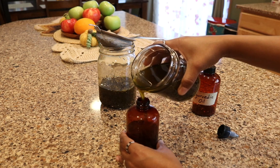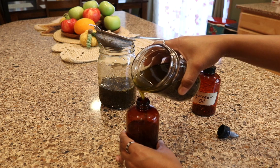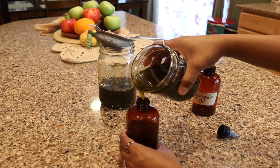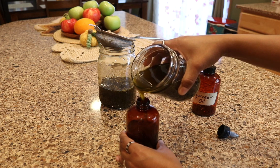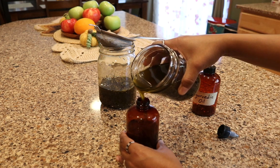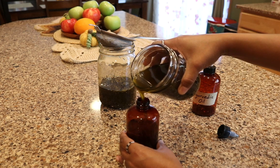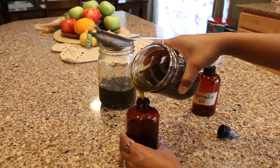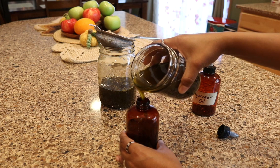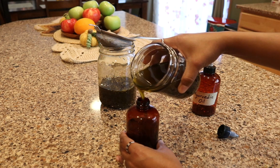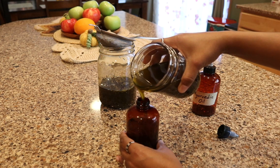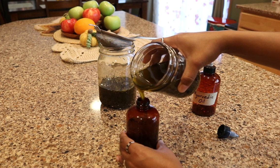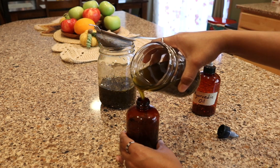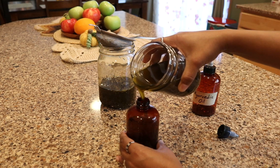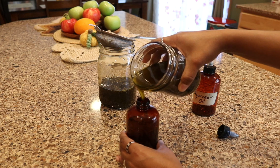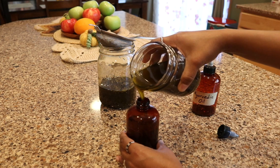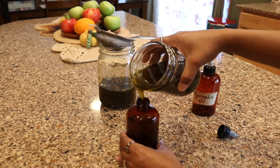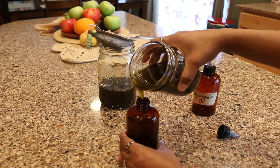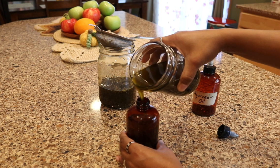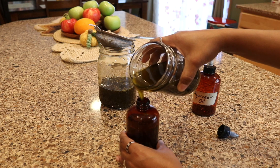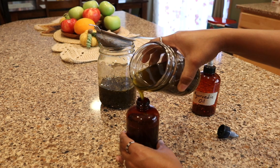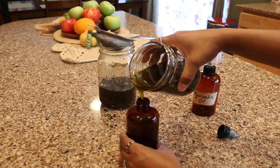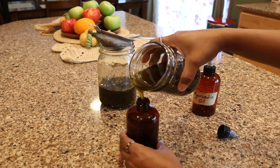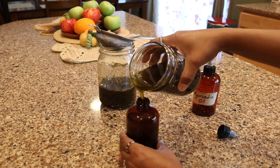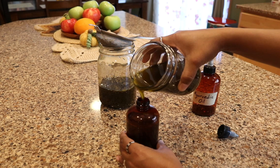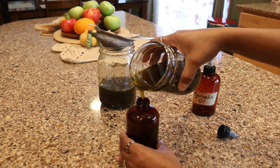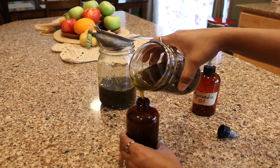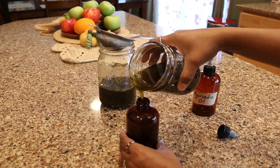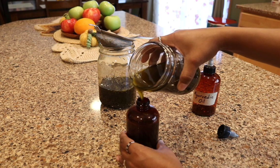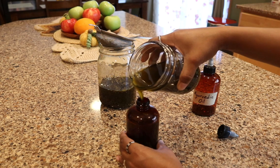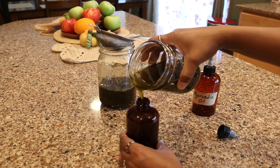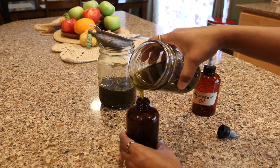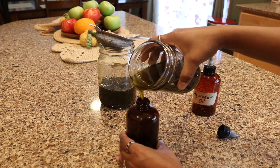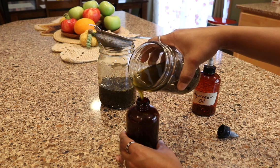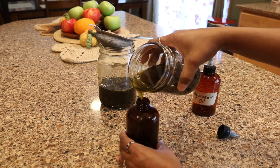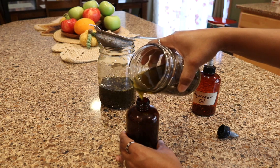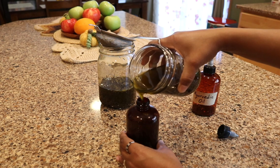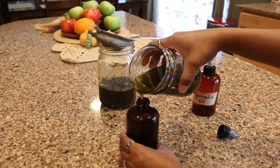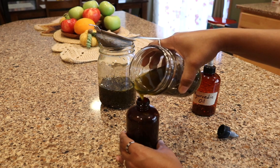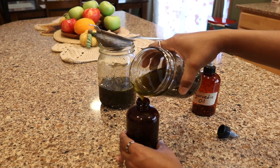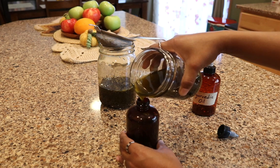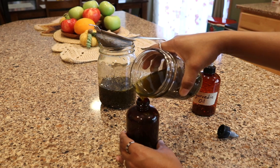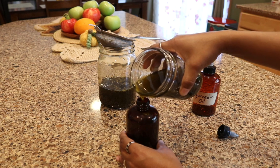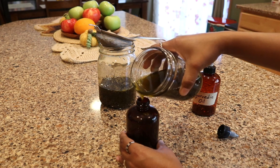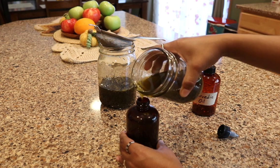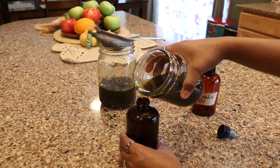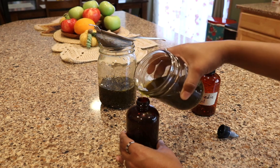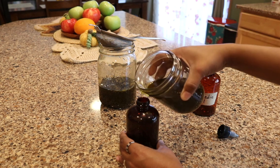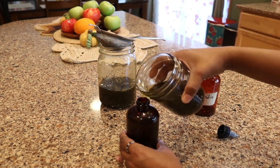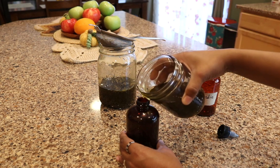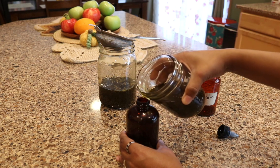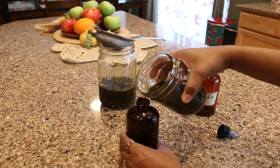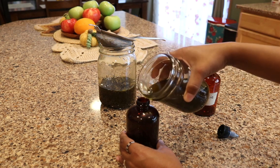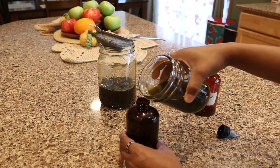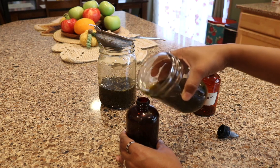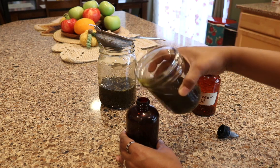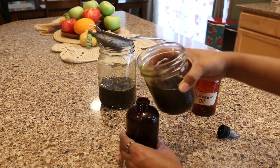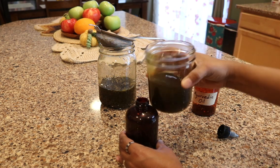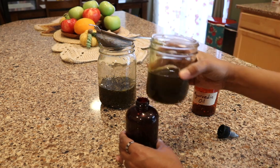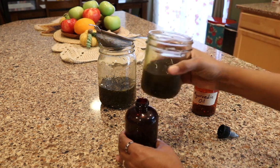these bottles in my pantry for when I'm doing DIYs, and I keep one in the shower for following